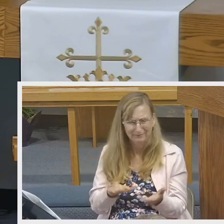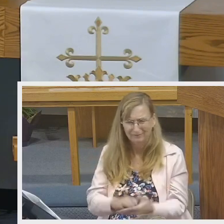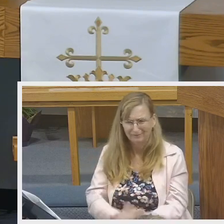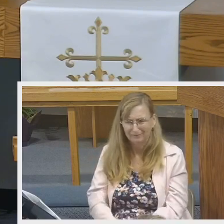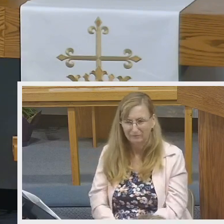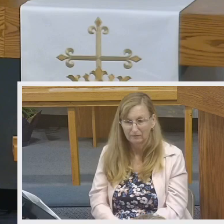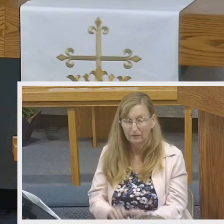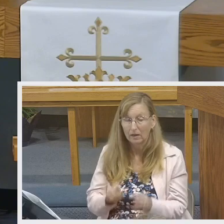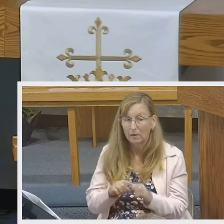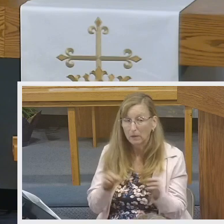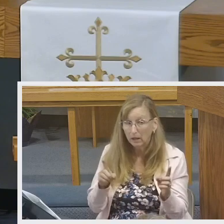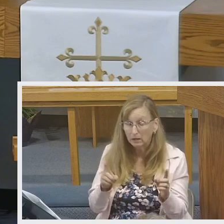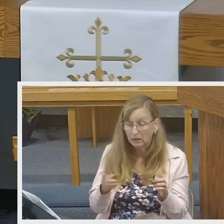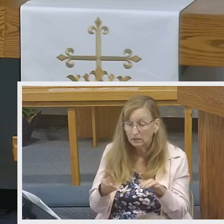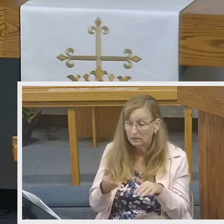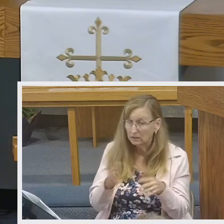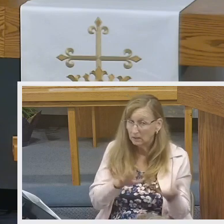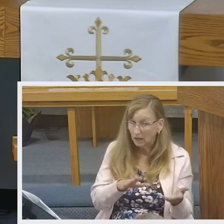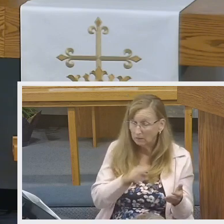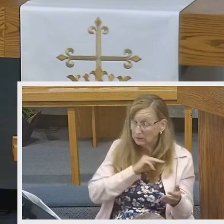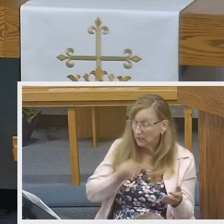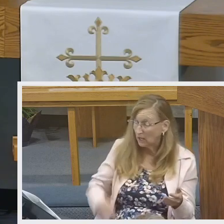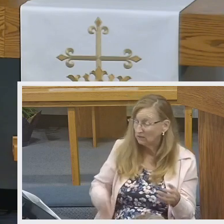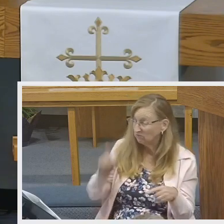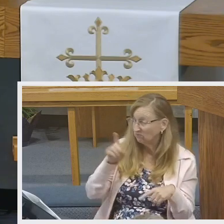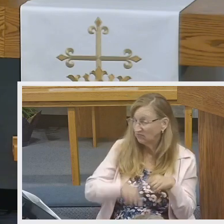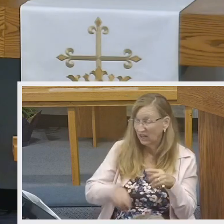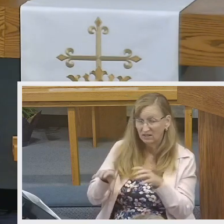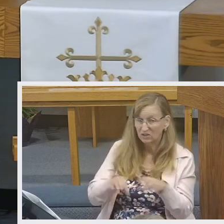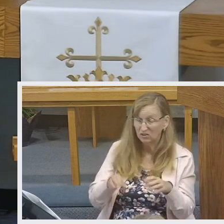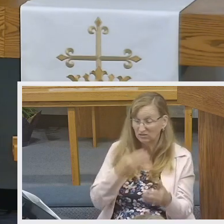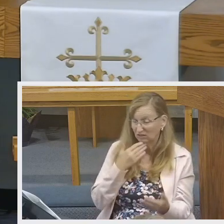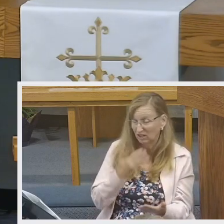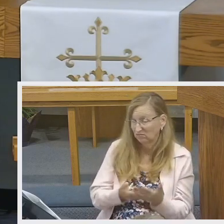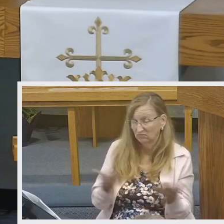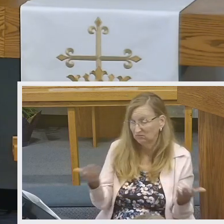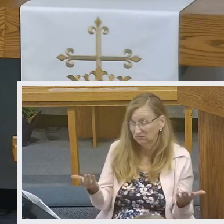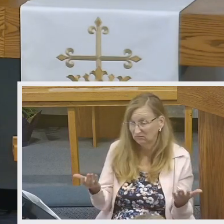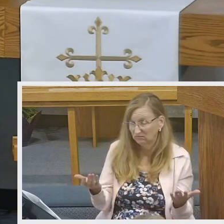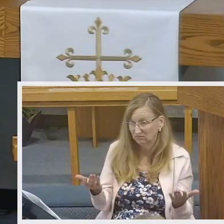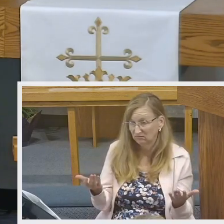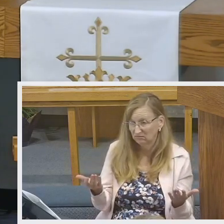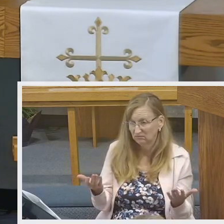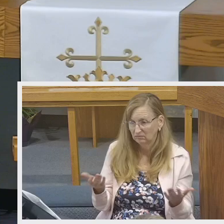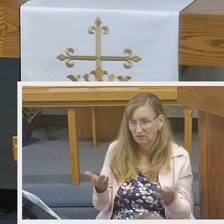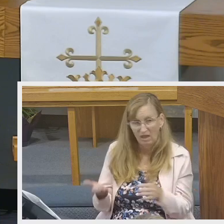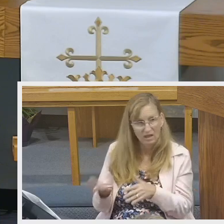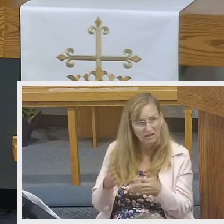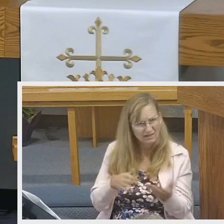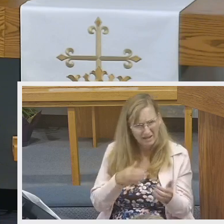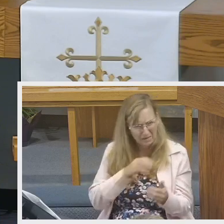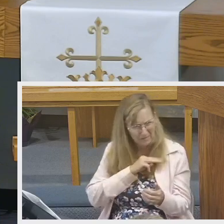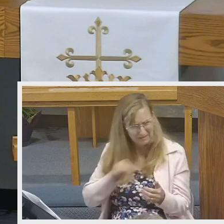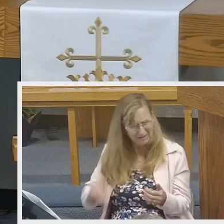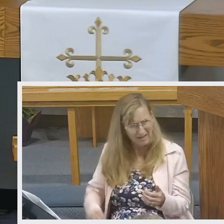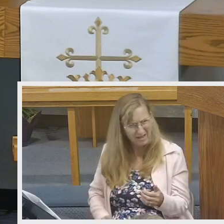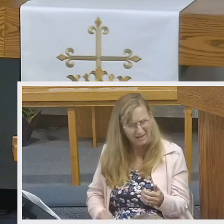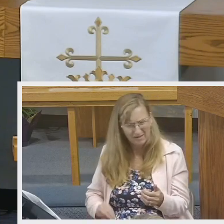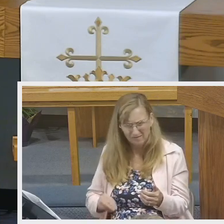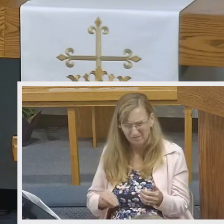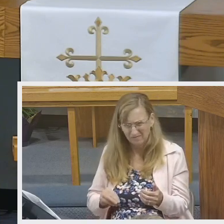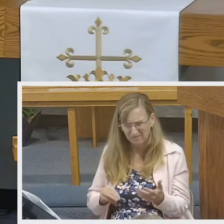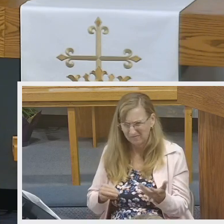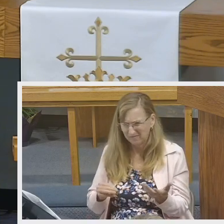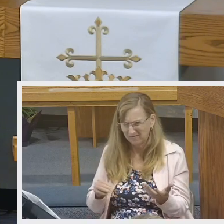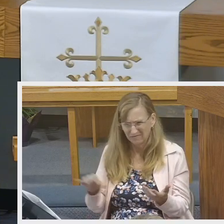But a dead Messiah can't do you any good. A dead Messiah, in the end, would have fallen victim